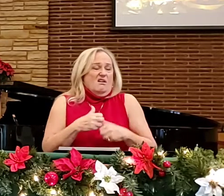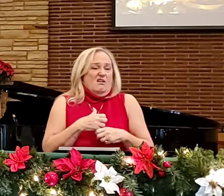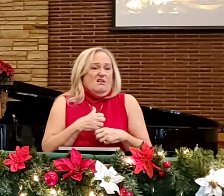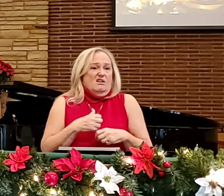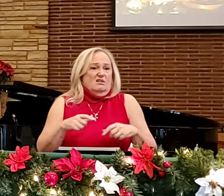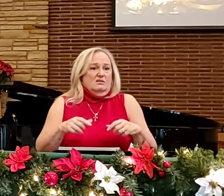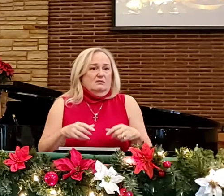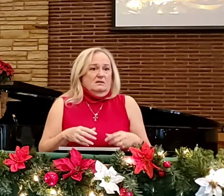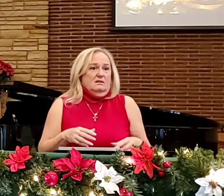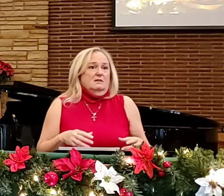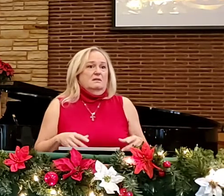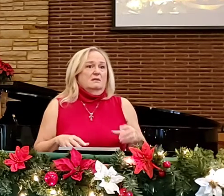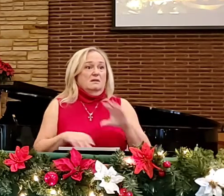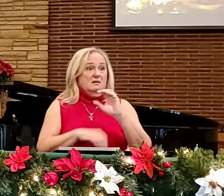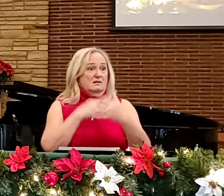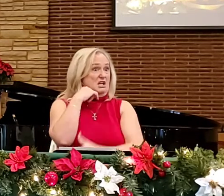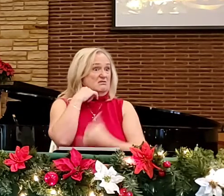occupied country,